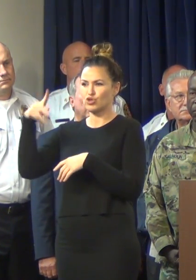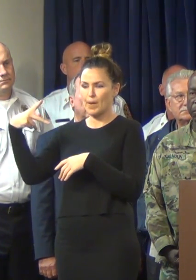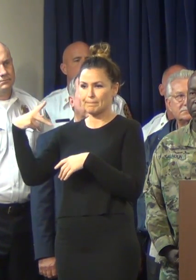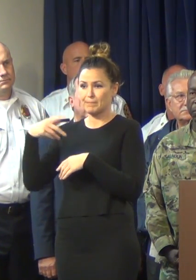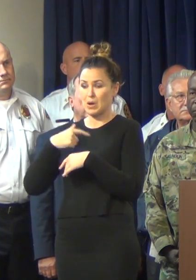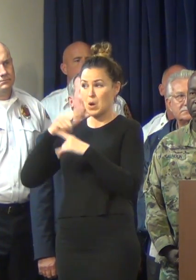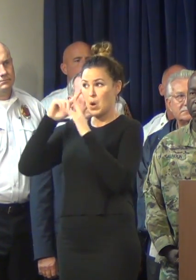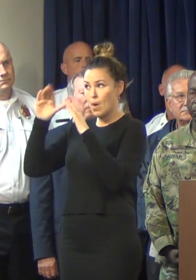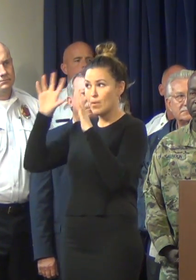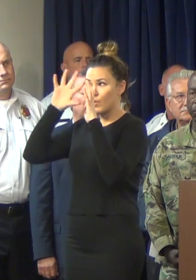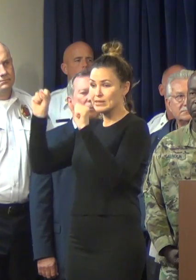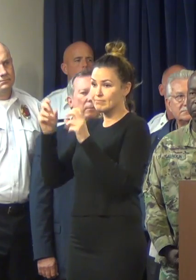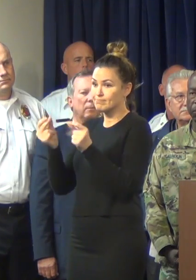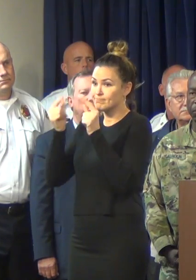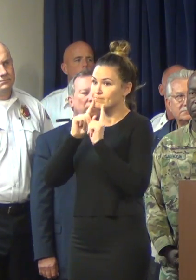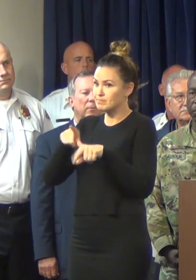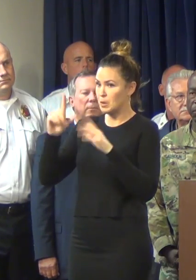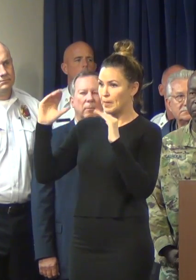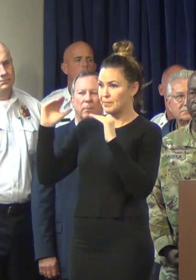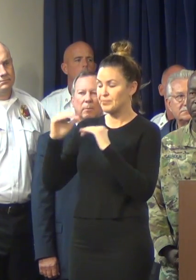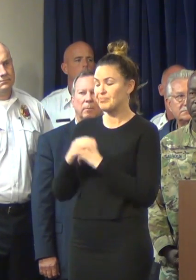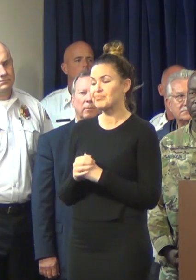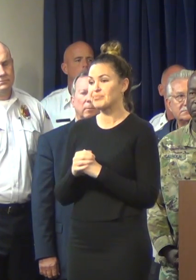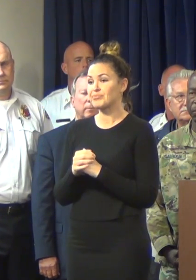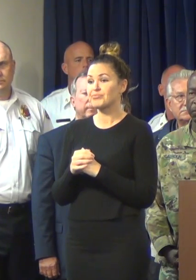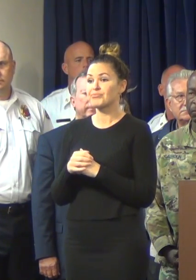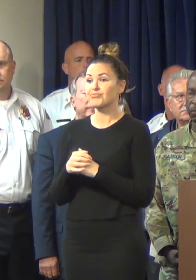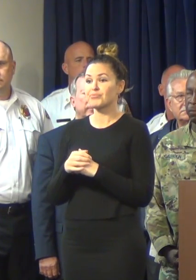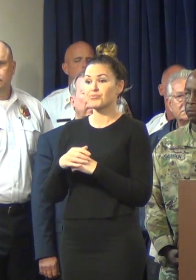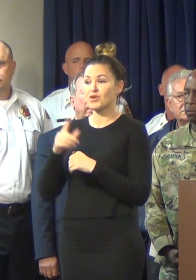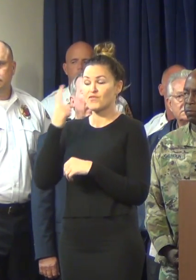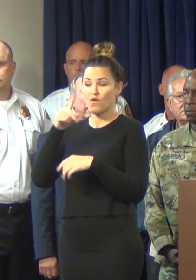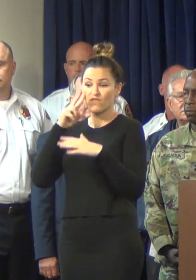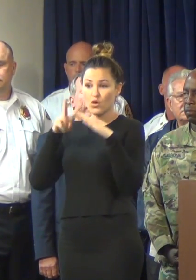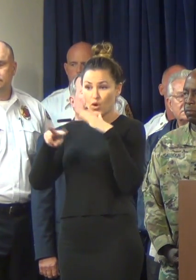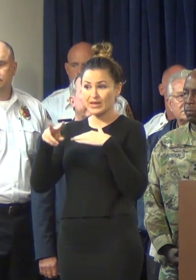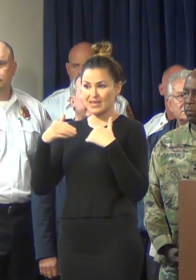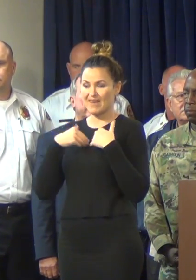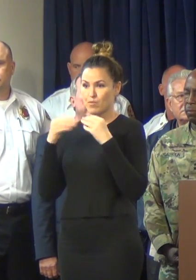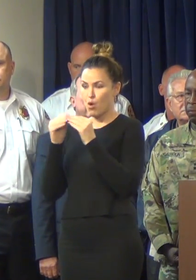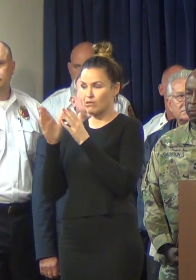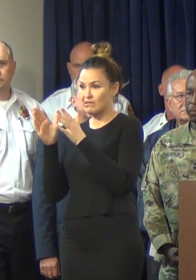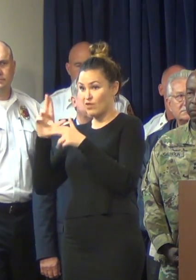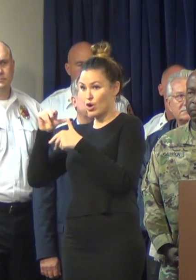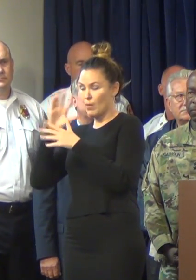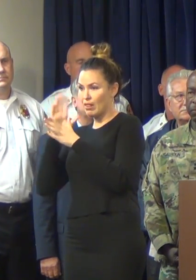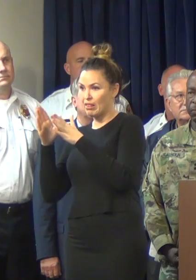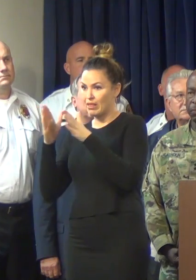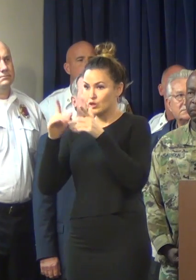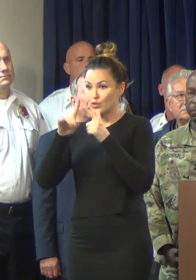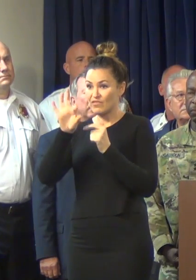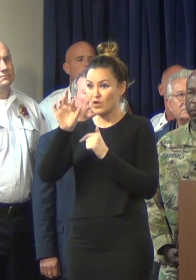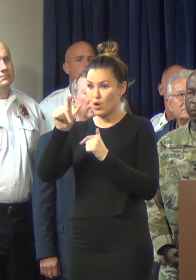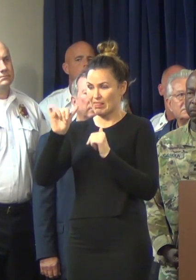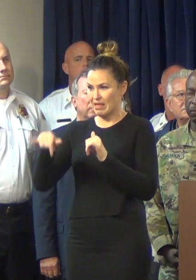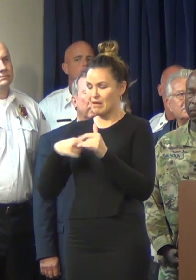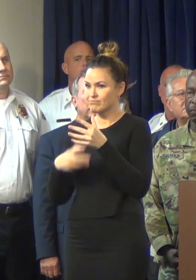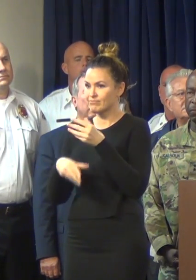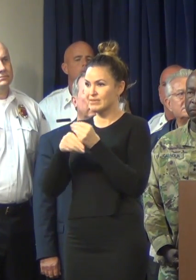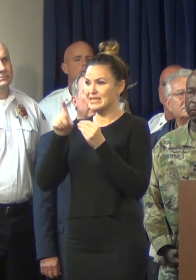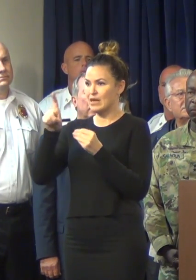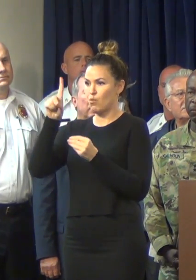the President quickly responds. Based on the current forecast and to shift more towards Florida, I am activating an additional